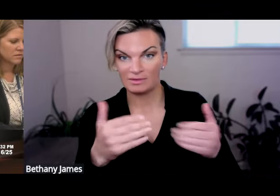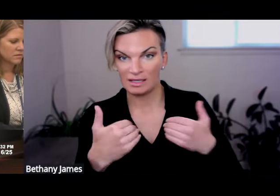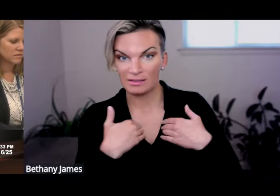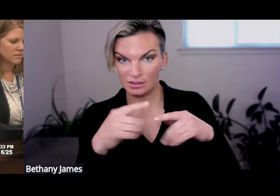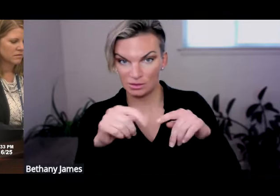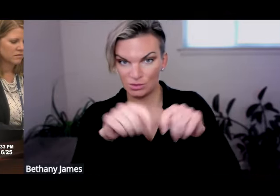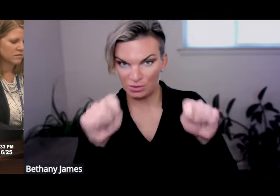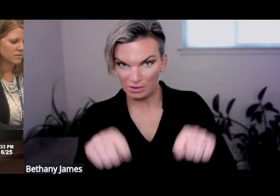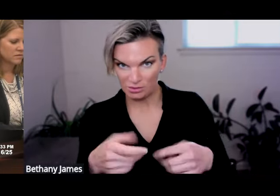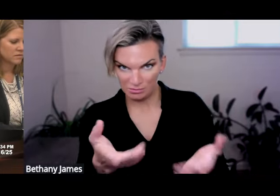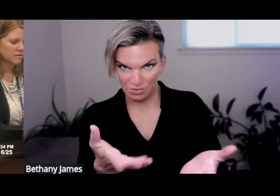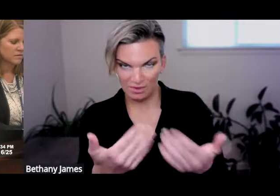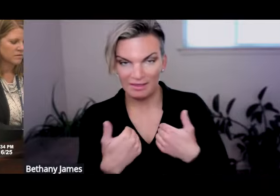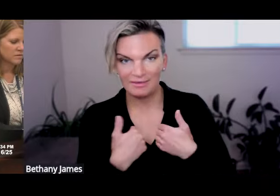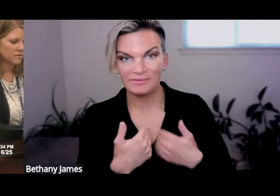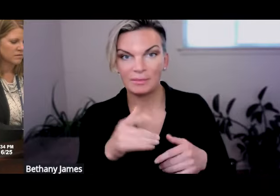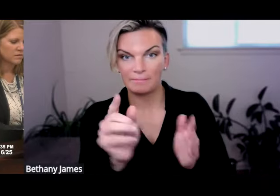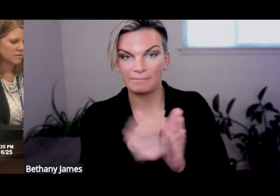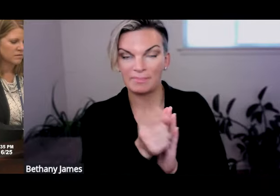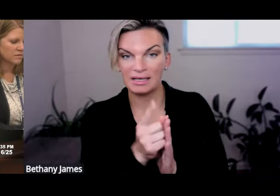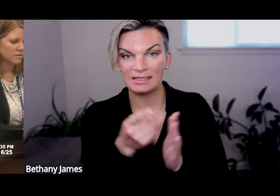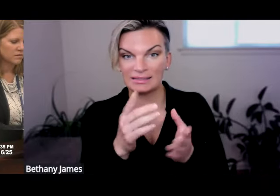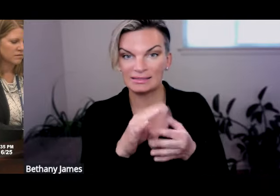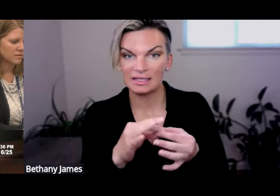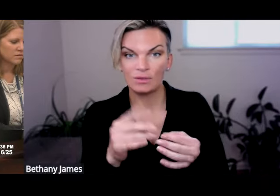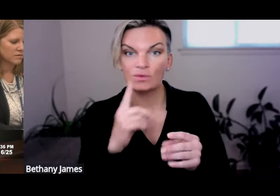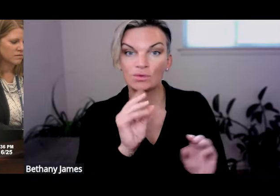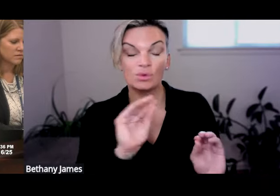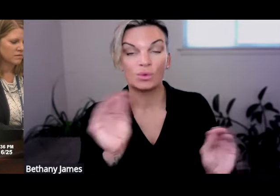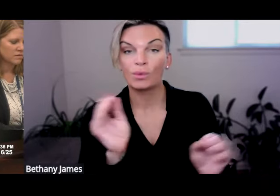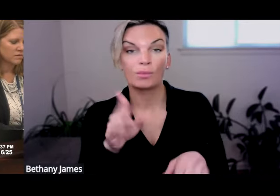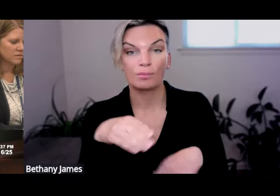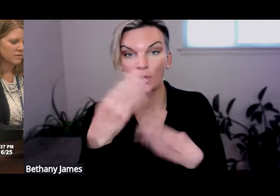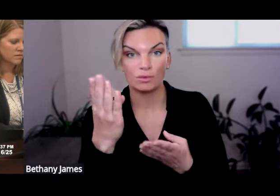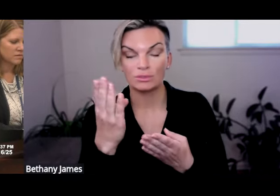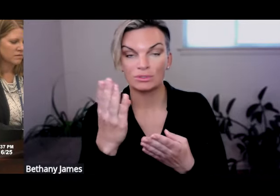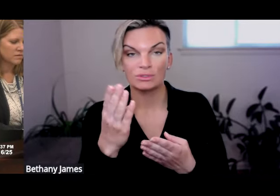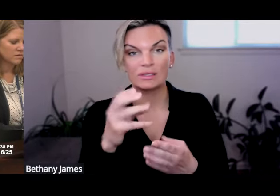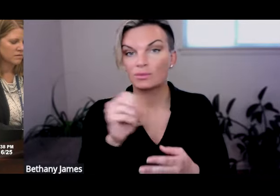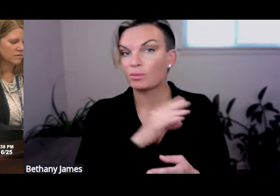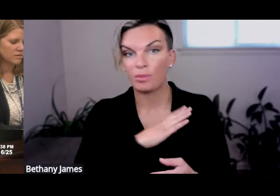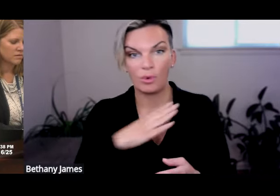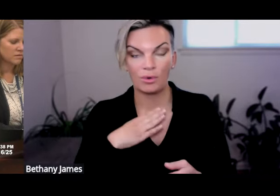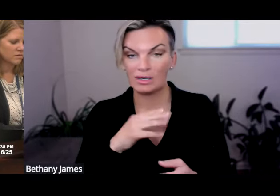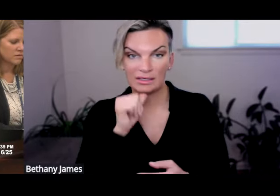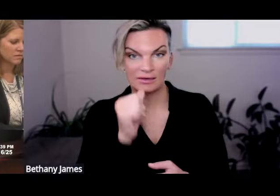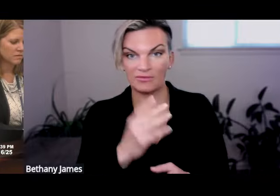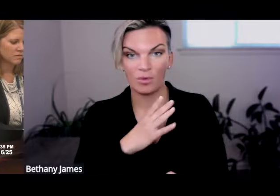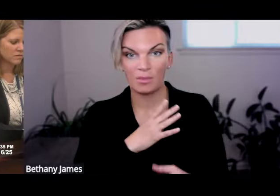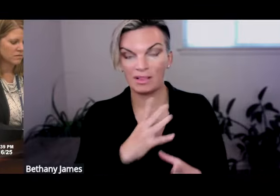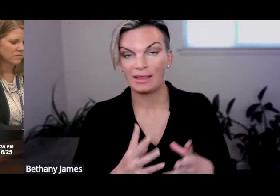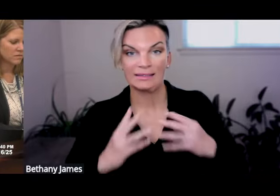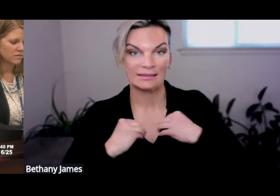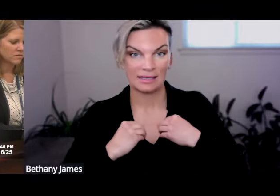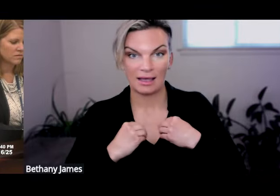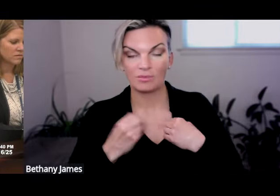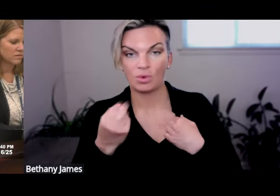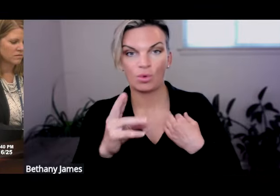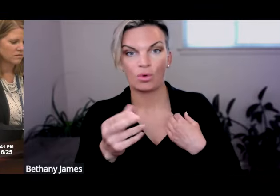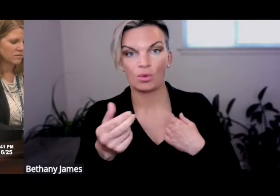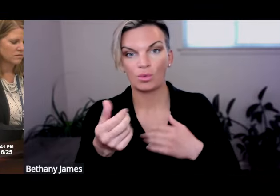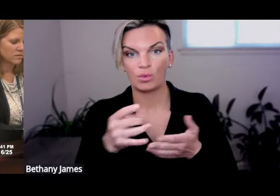well. What the minutes say is there was no motion made on it, so the board did not formally adopt or reject